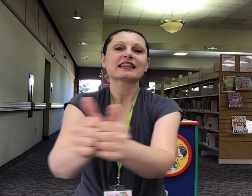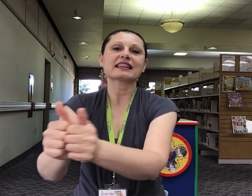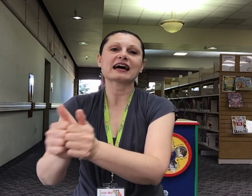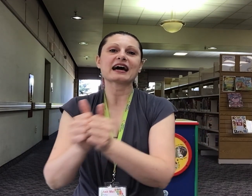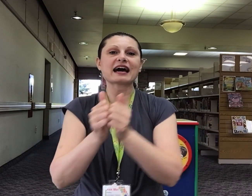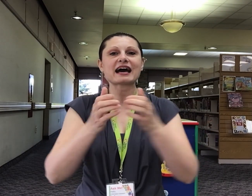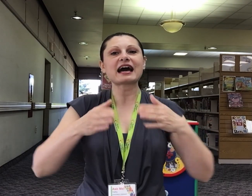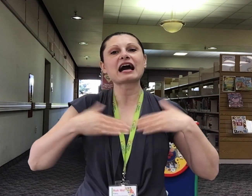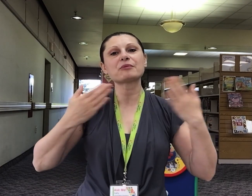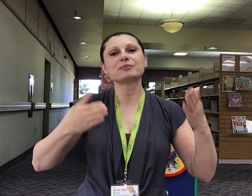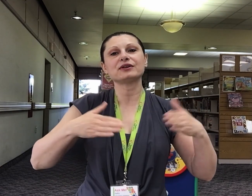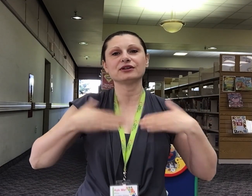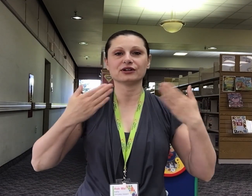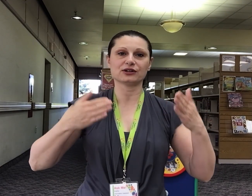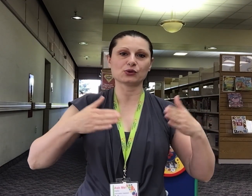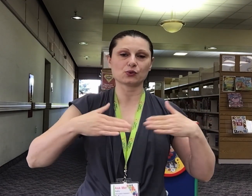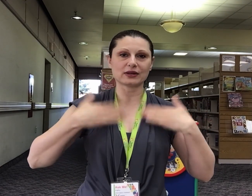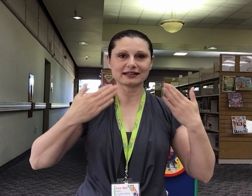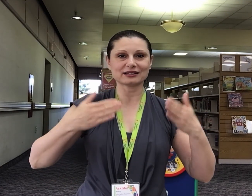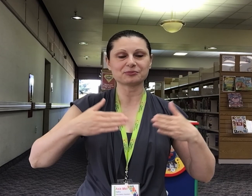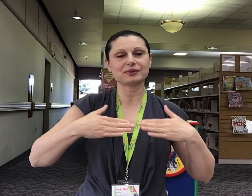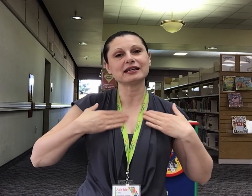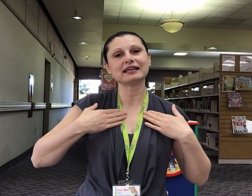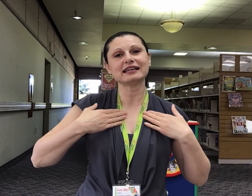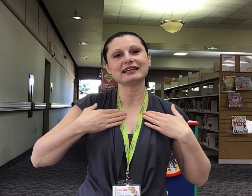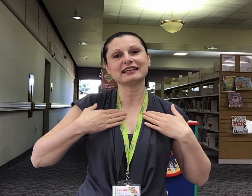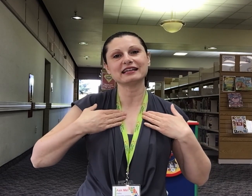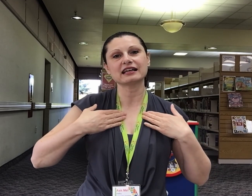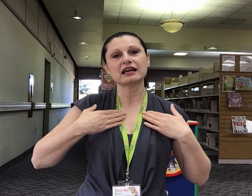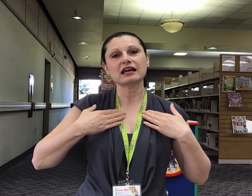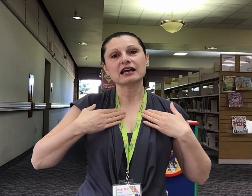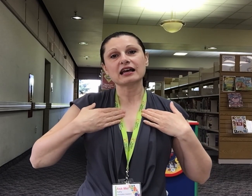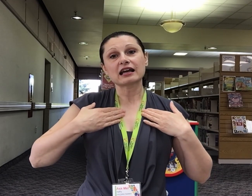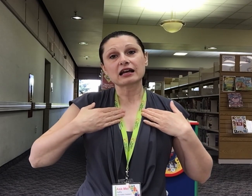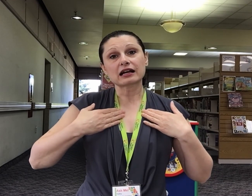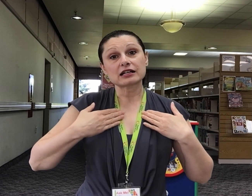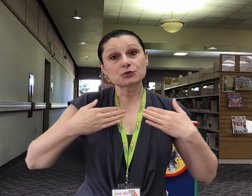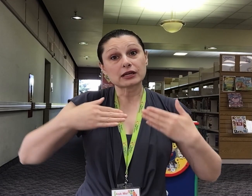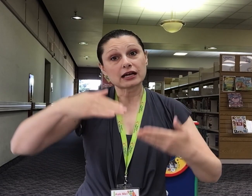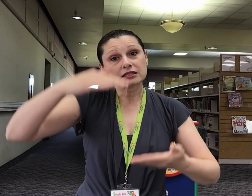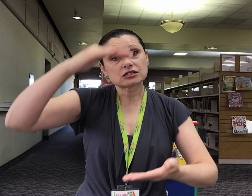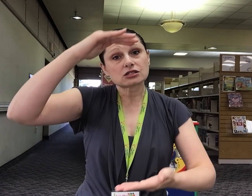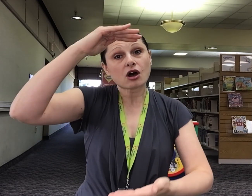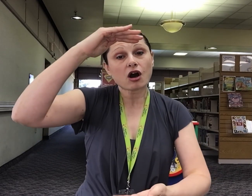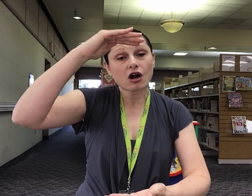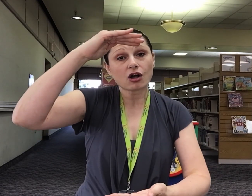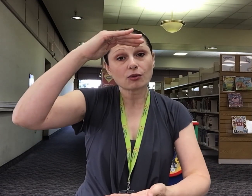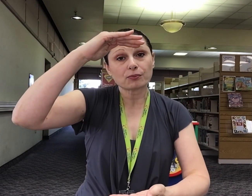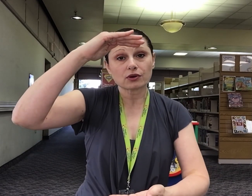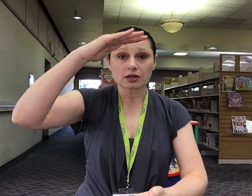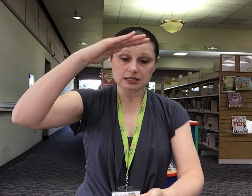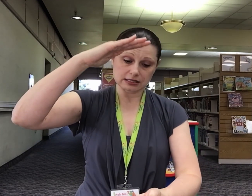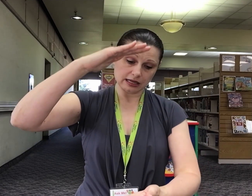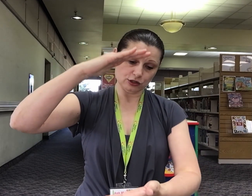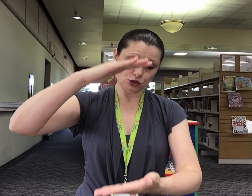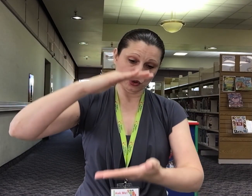the happier we'll be. 'Cause we got tall books and